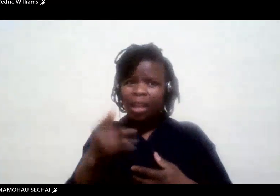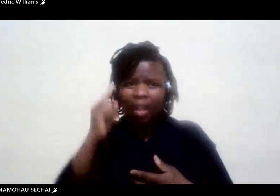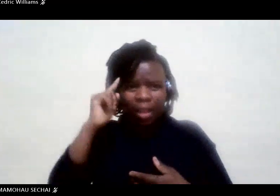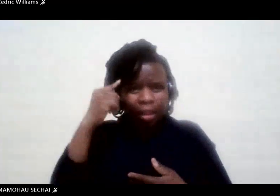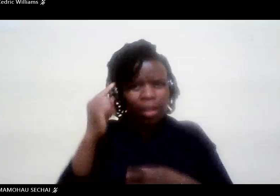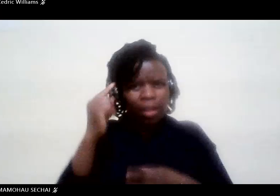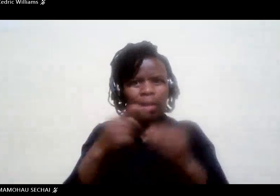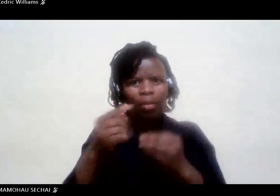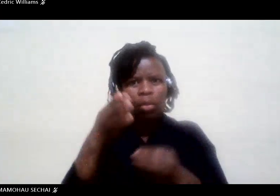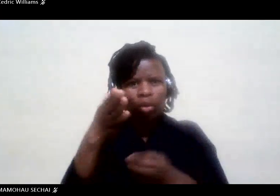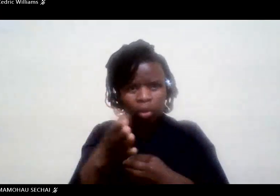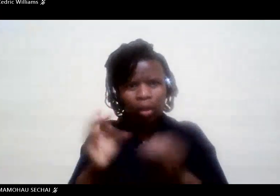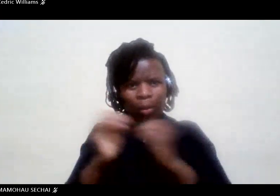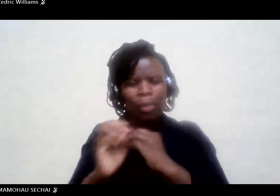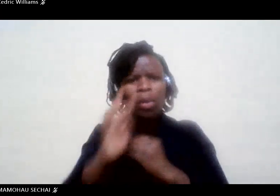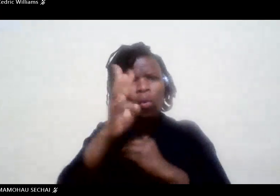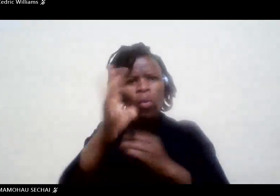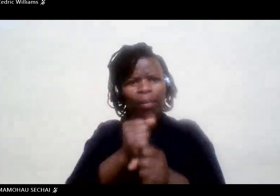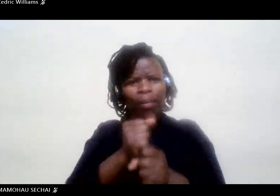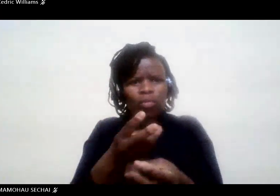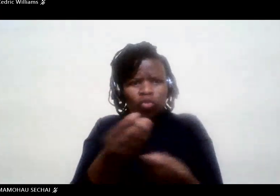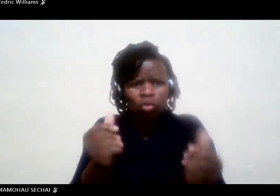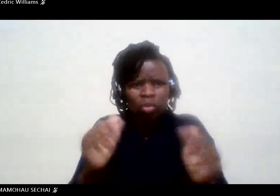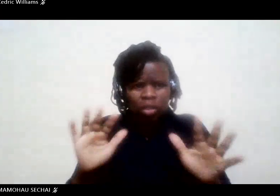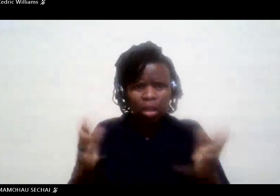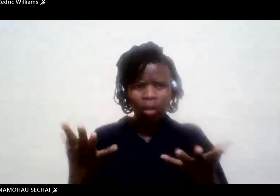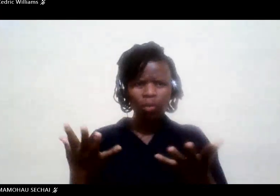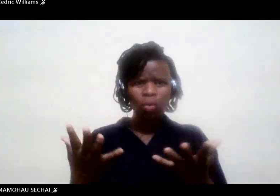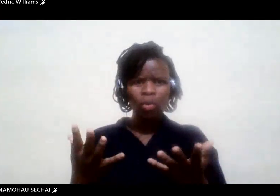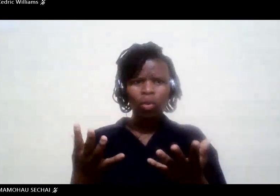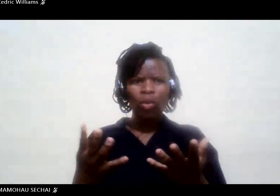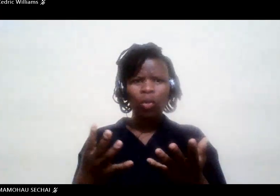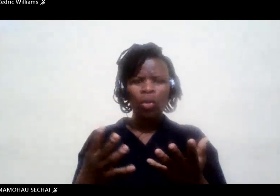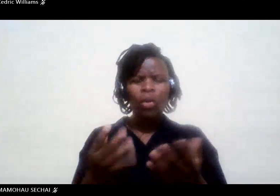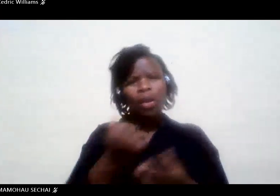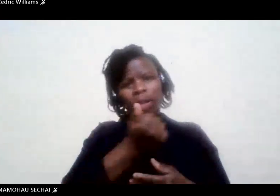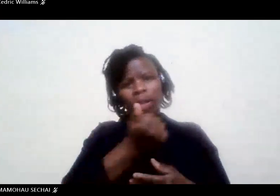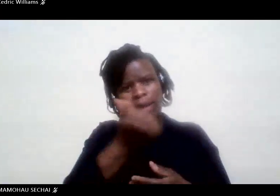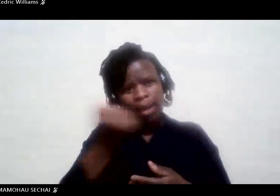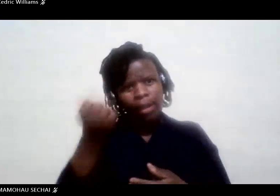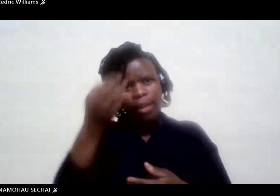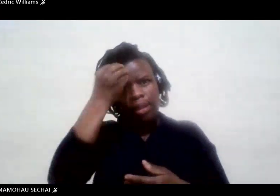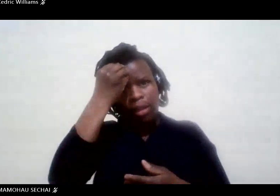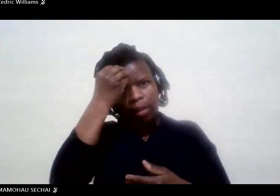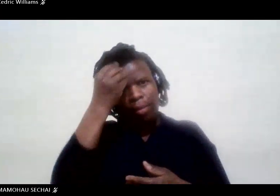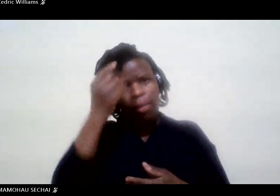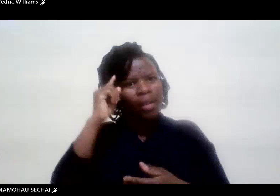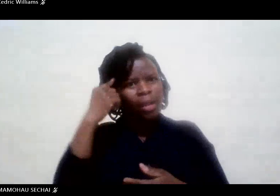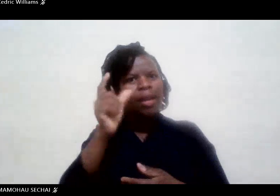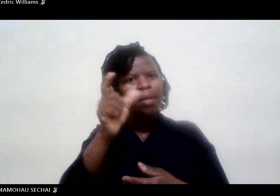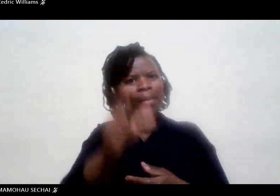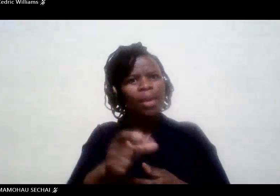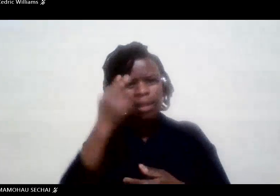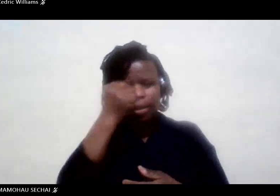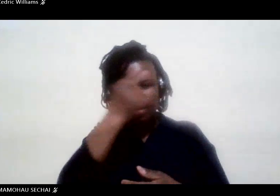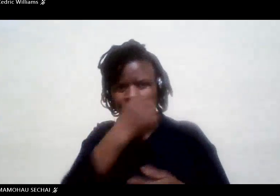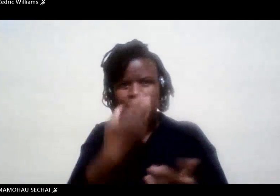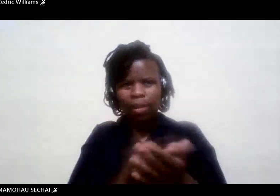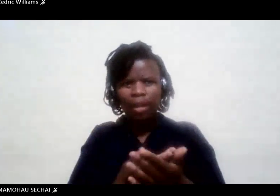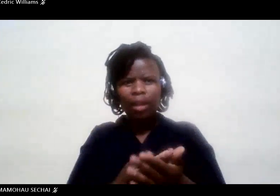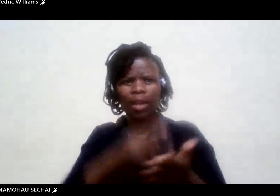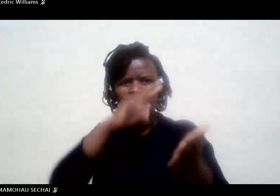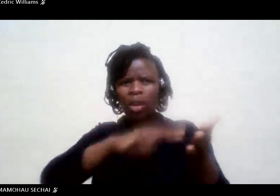solution? At one point, did we ever think a person who is blind could read Braille? When